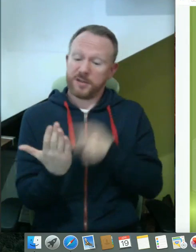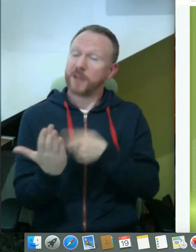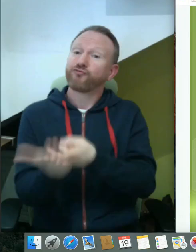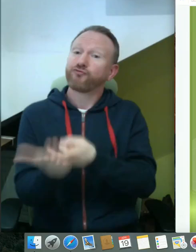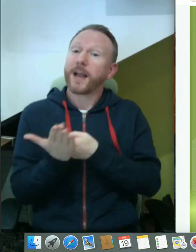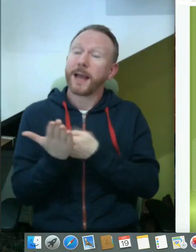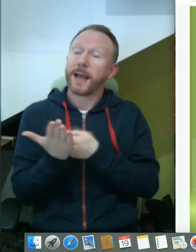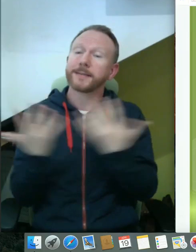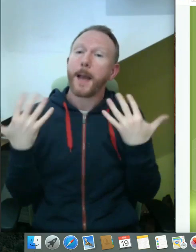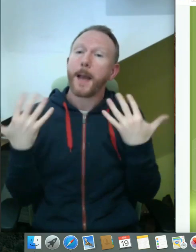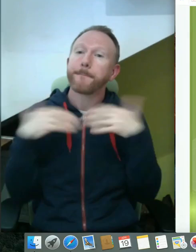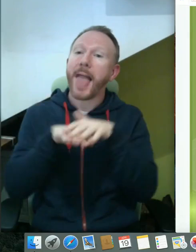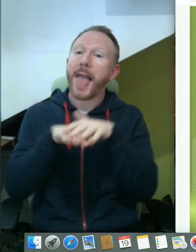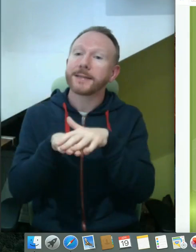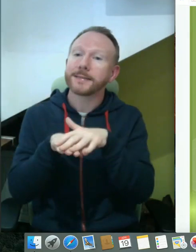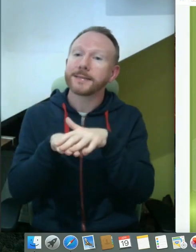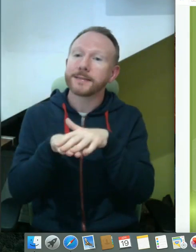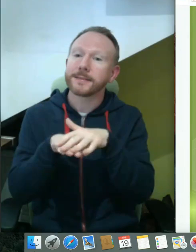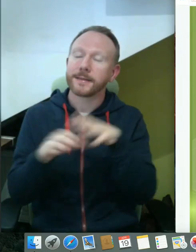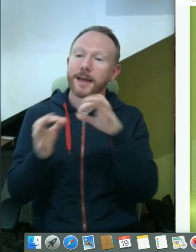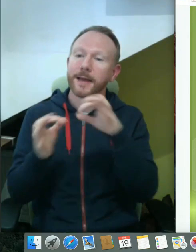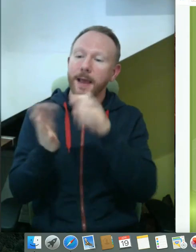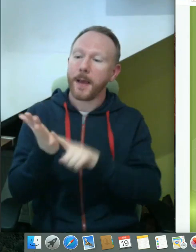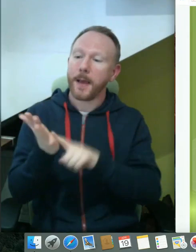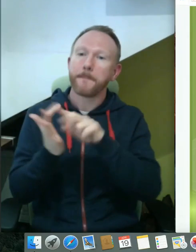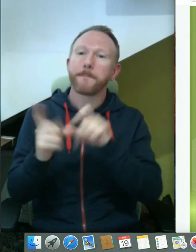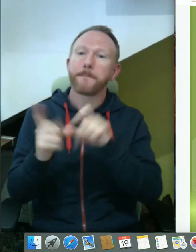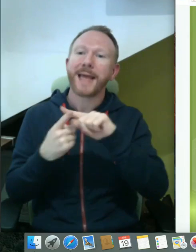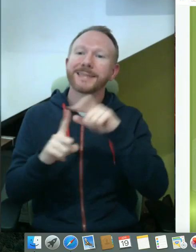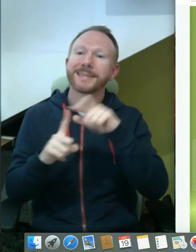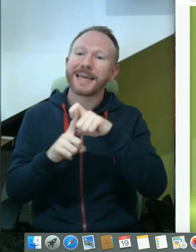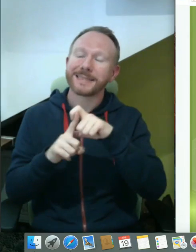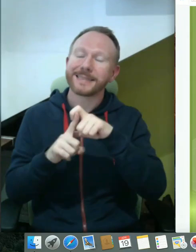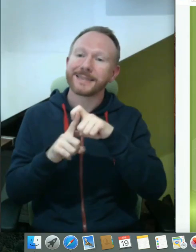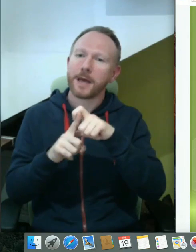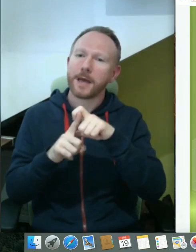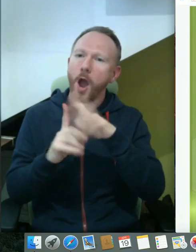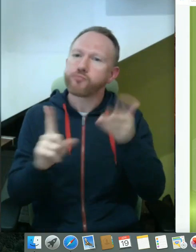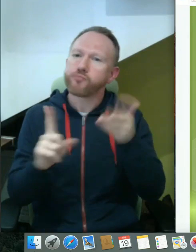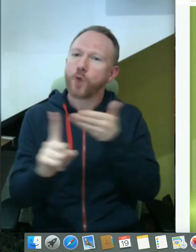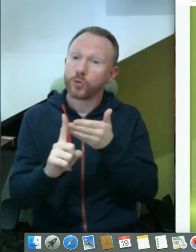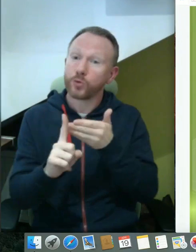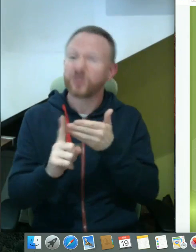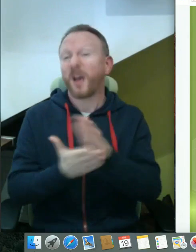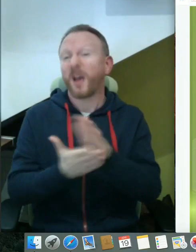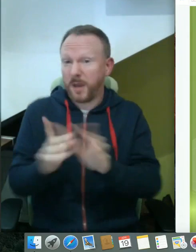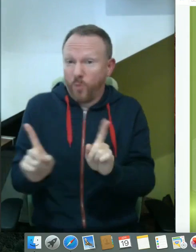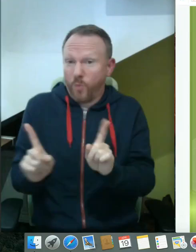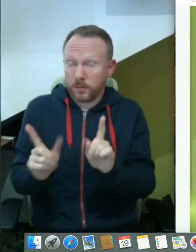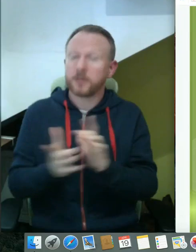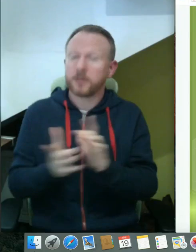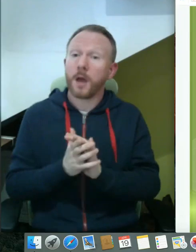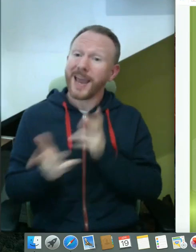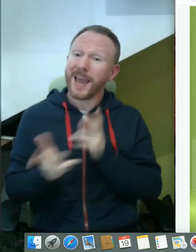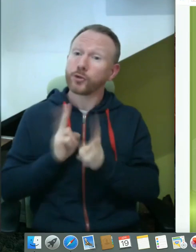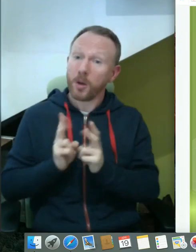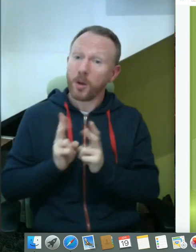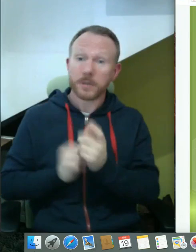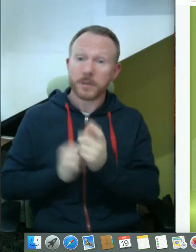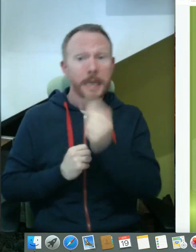that she's looked at interpreters actually switching during discourse between simultaneous and